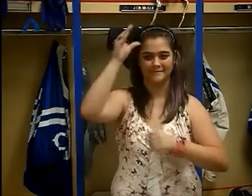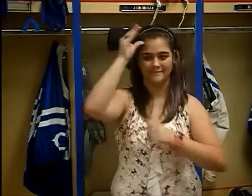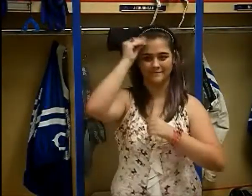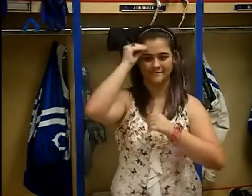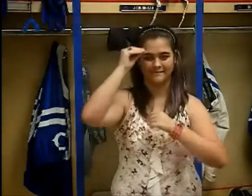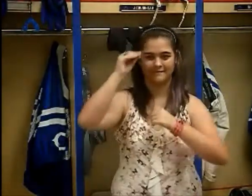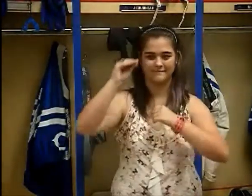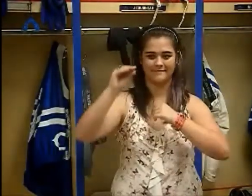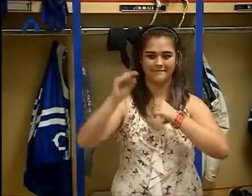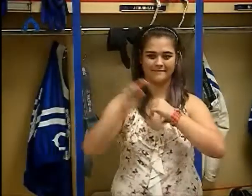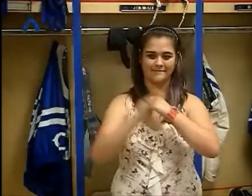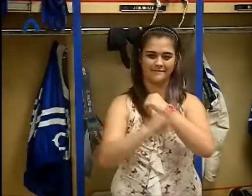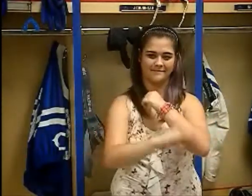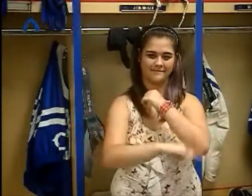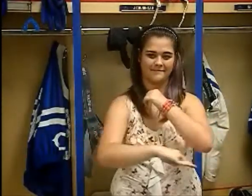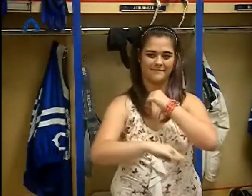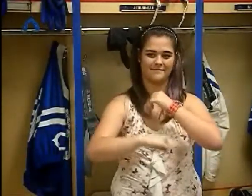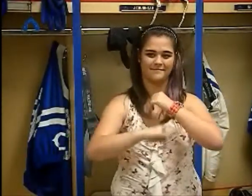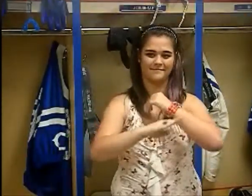The boys are four